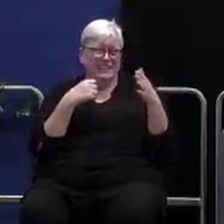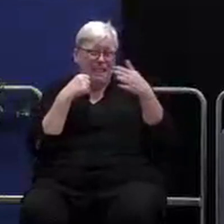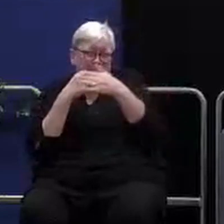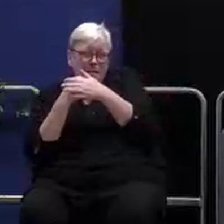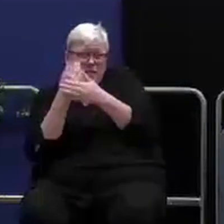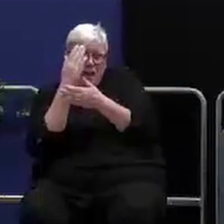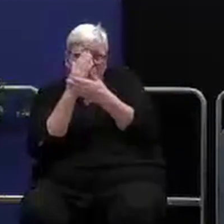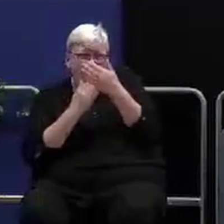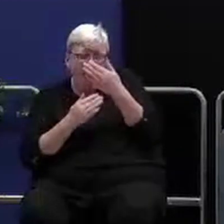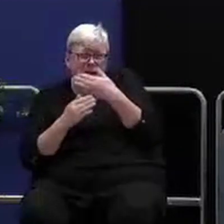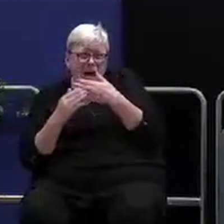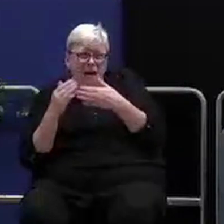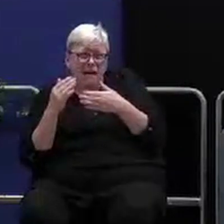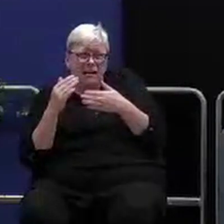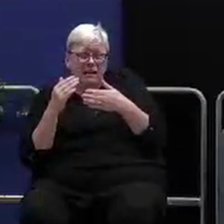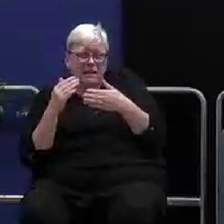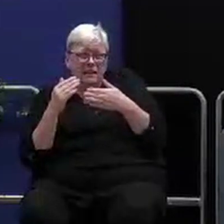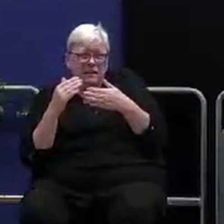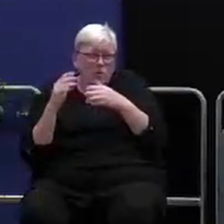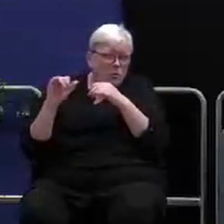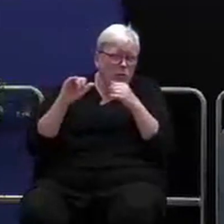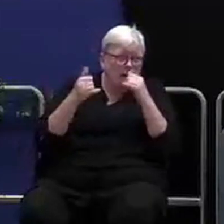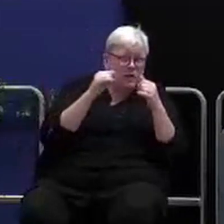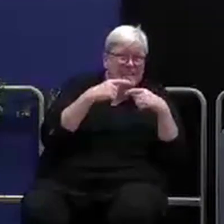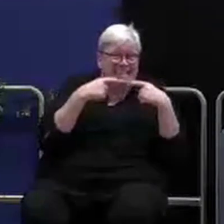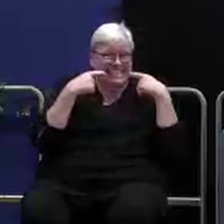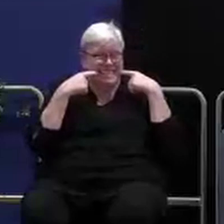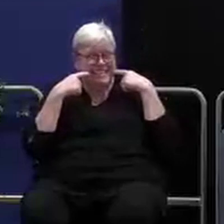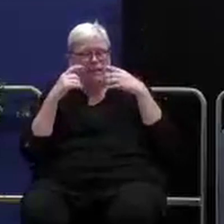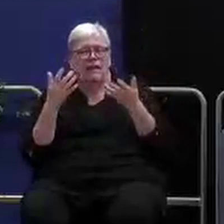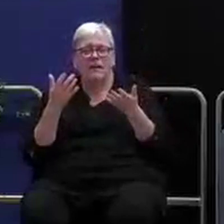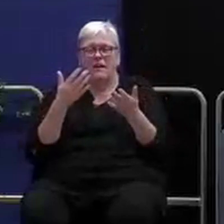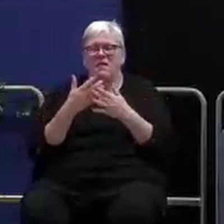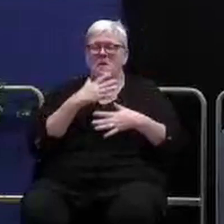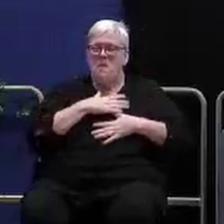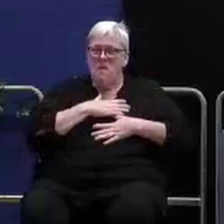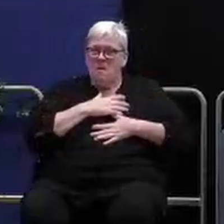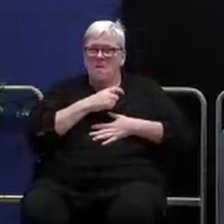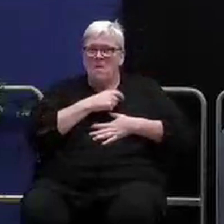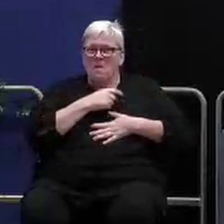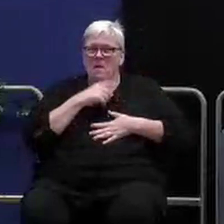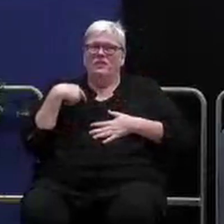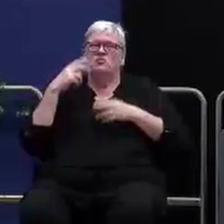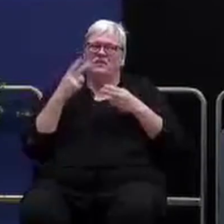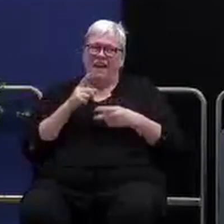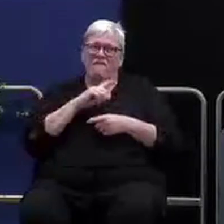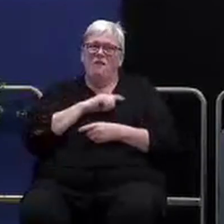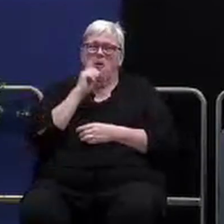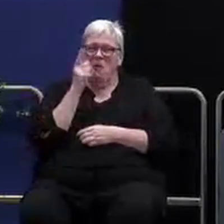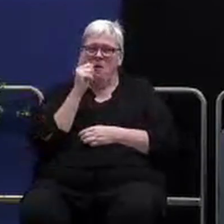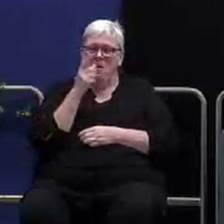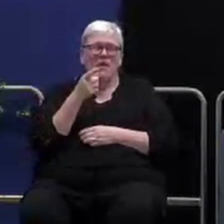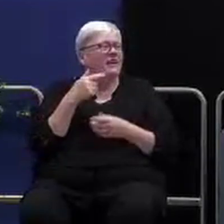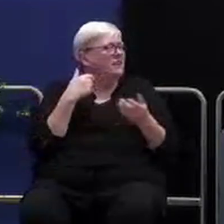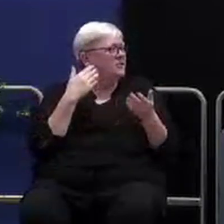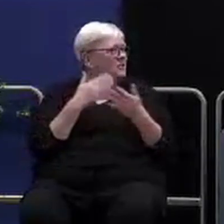part to the flash of grinning teeth, was, my heart assured me, to die for. All of